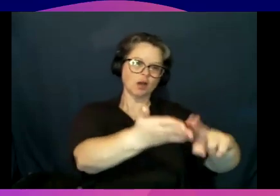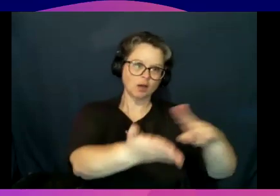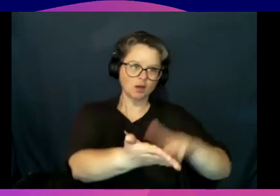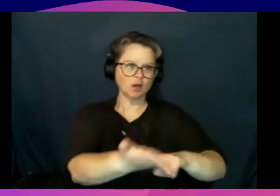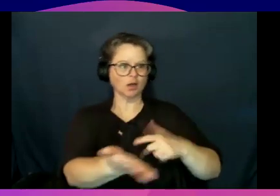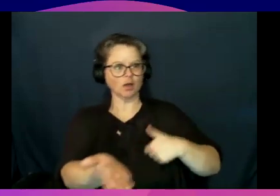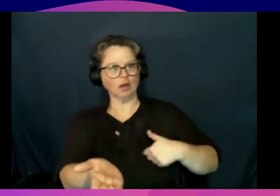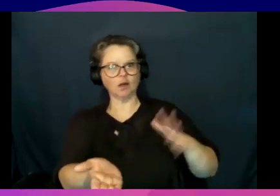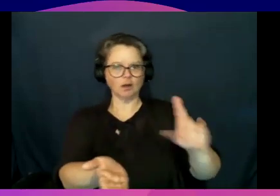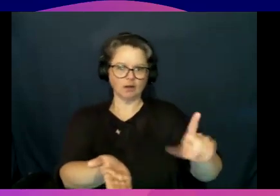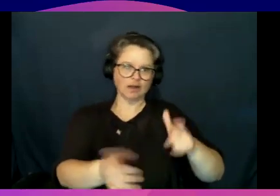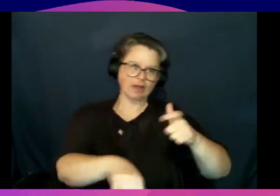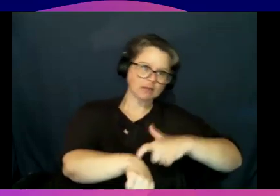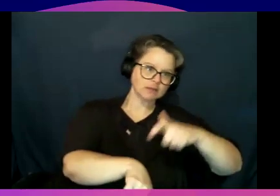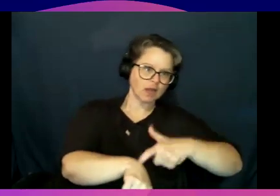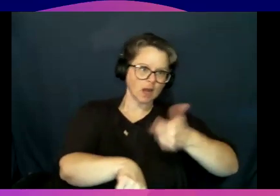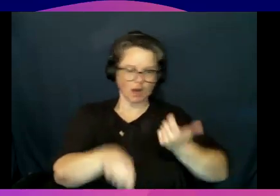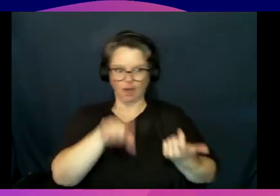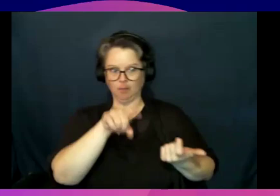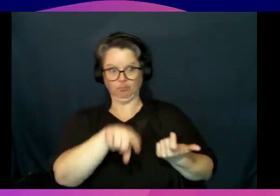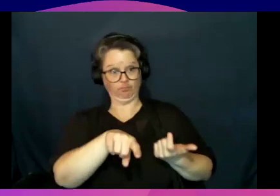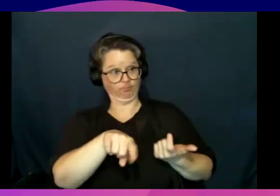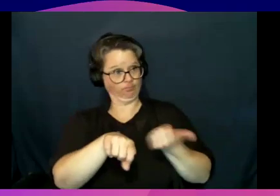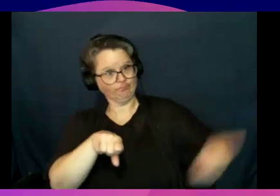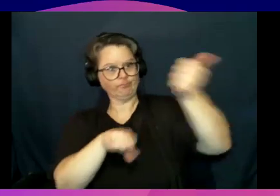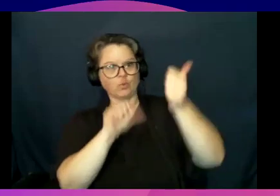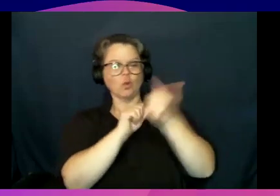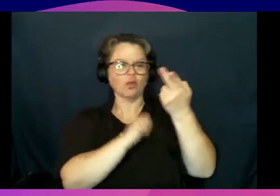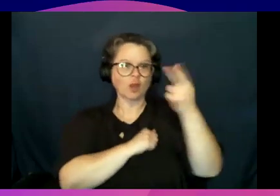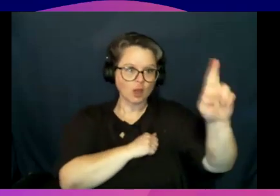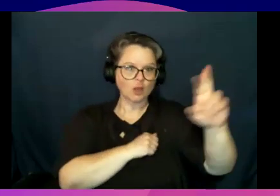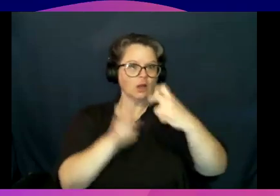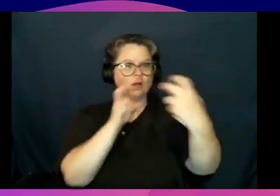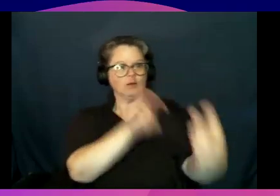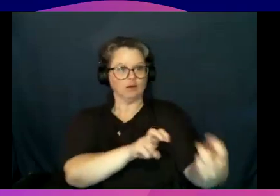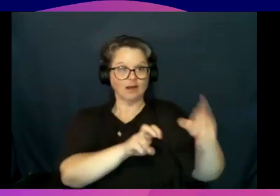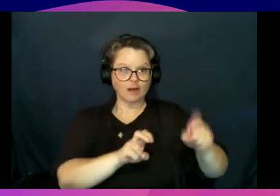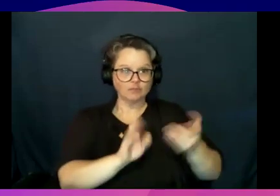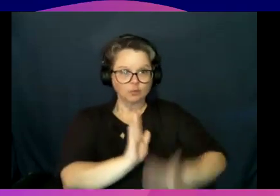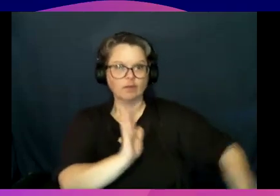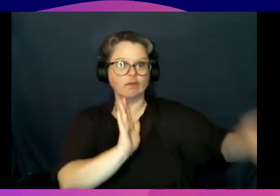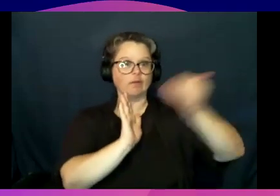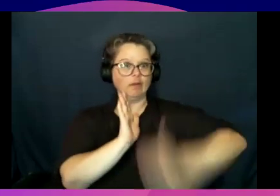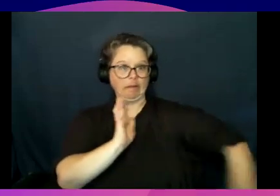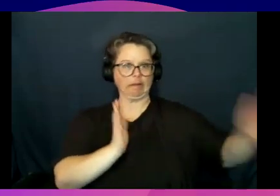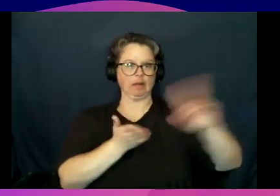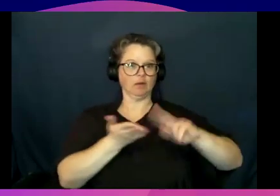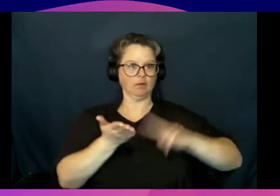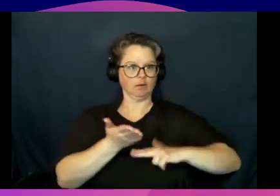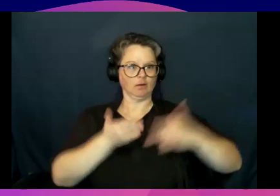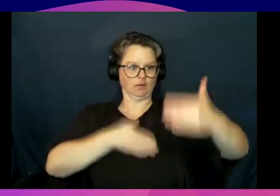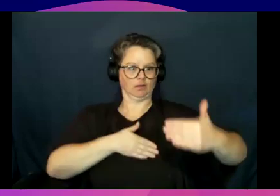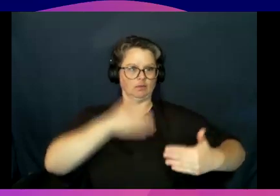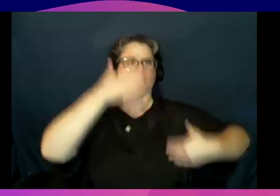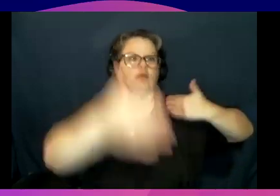fraction of that time and resources that we can put into sustainment and maintaining, perhaps that could make a difference.